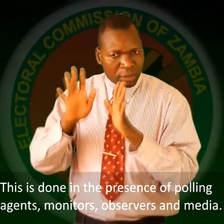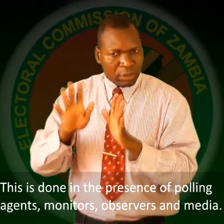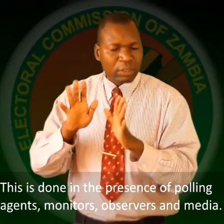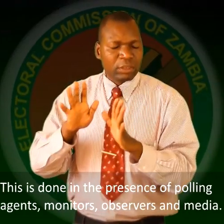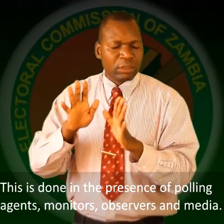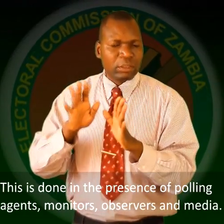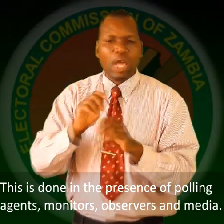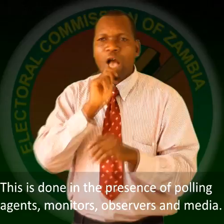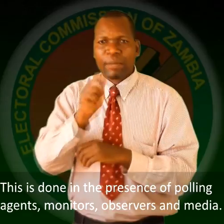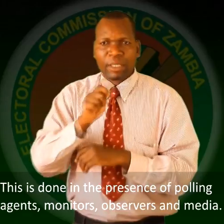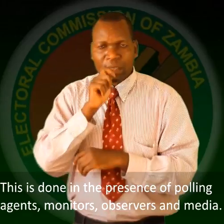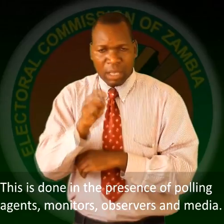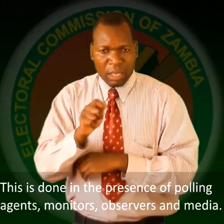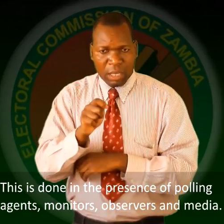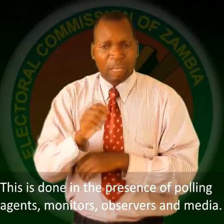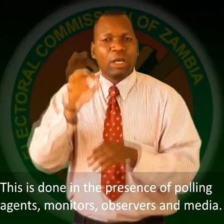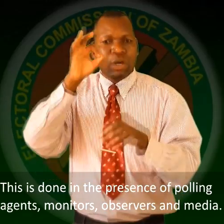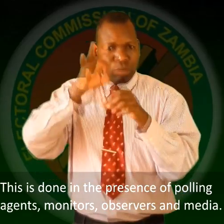agents, monitors, observers, and media.